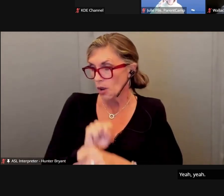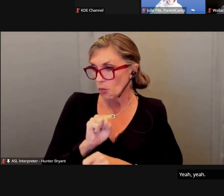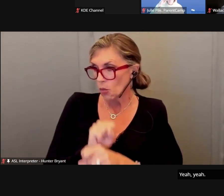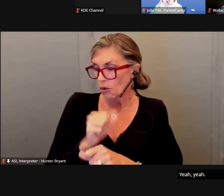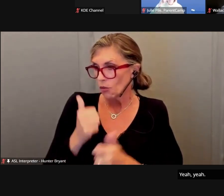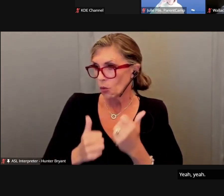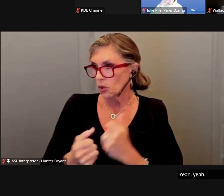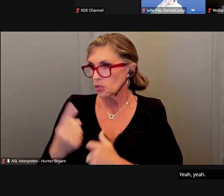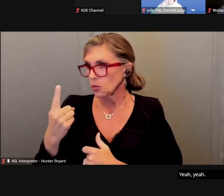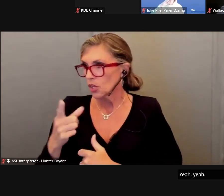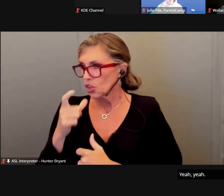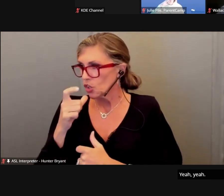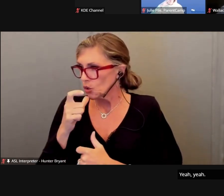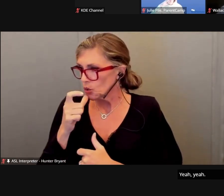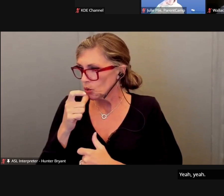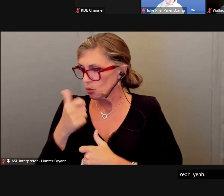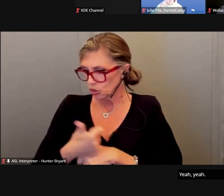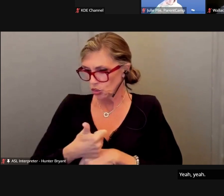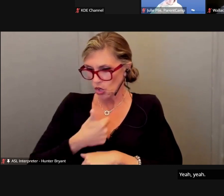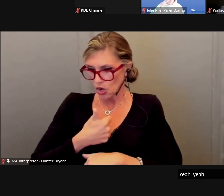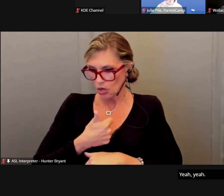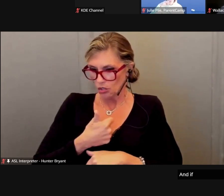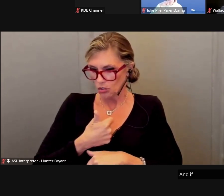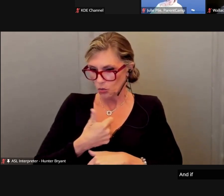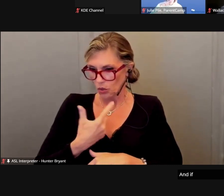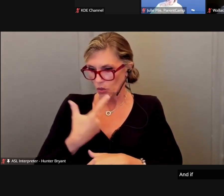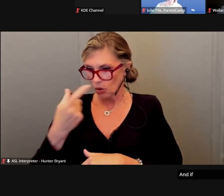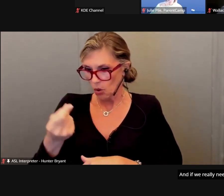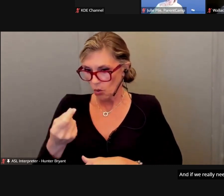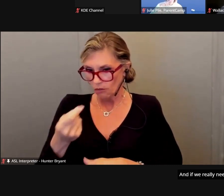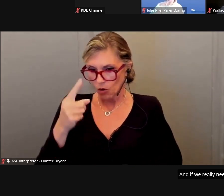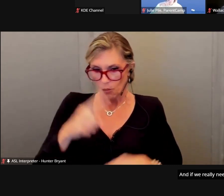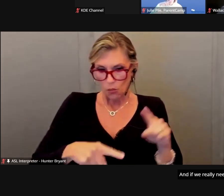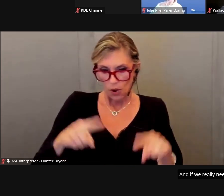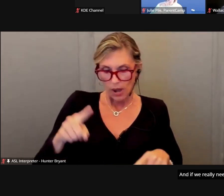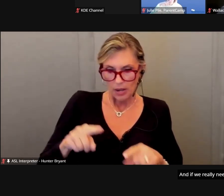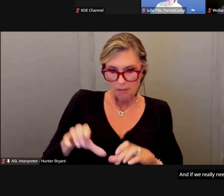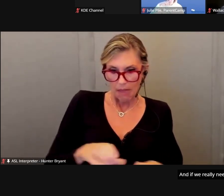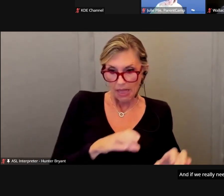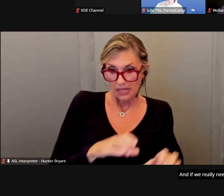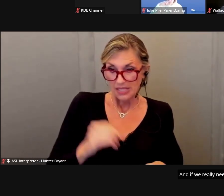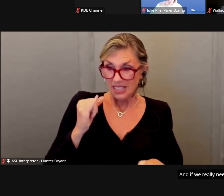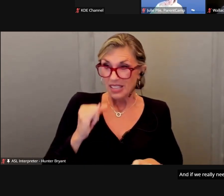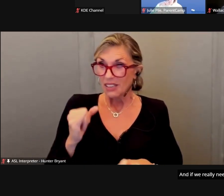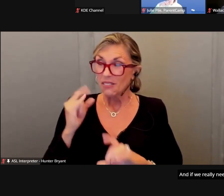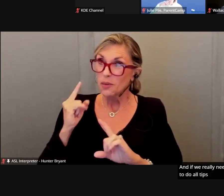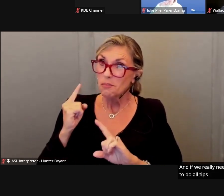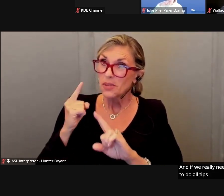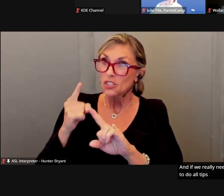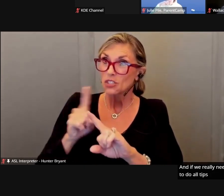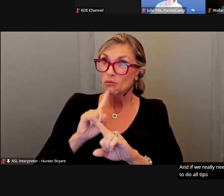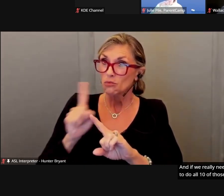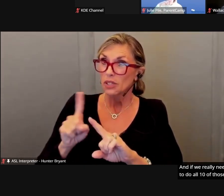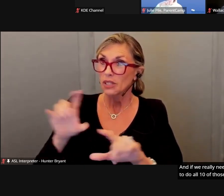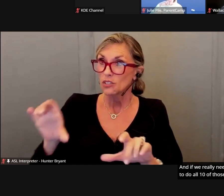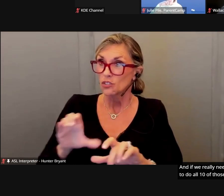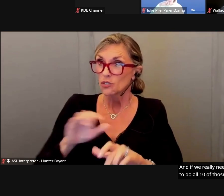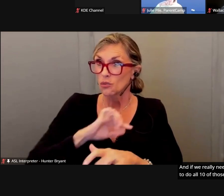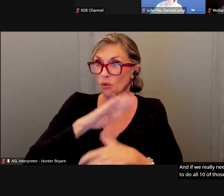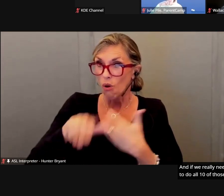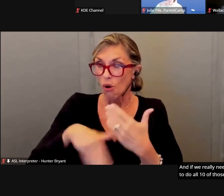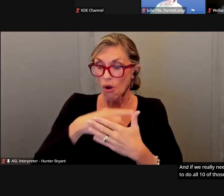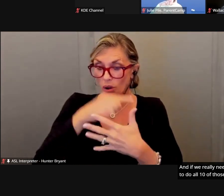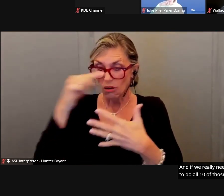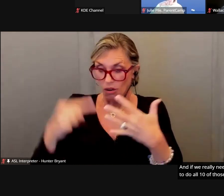with going from random acts? And if we really need to do, if the mission really is to do all 10 of those things through the